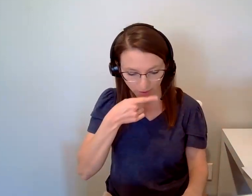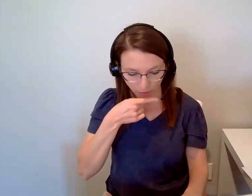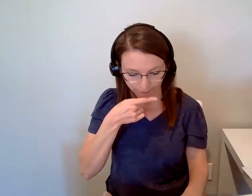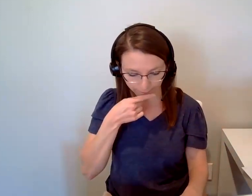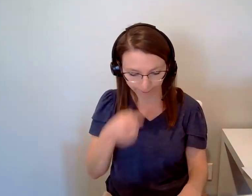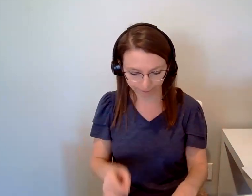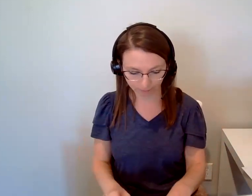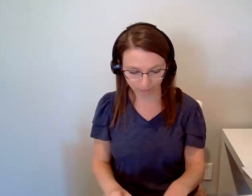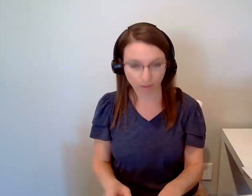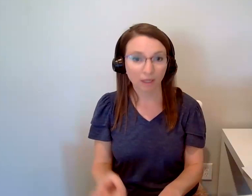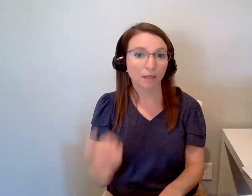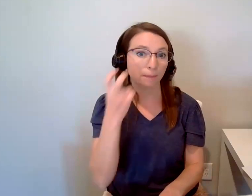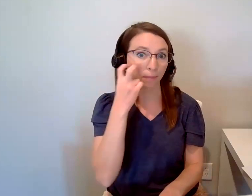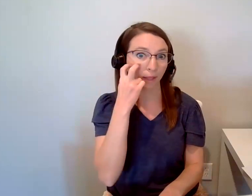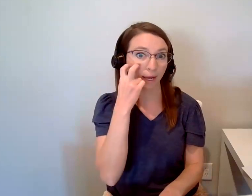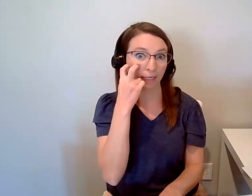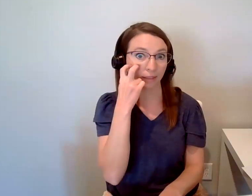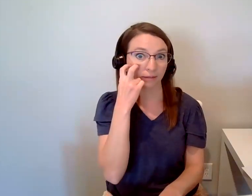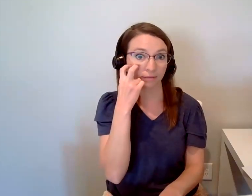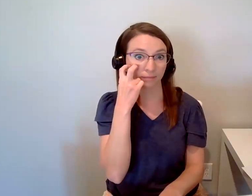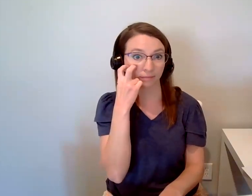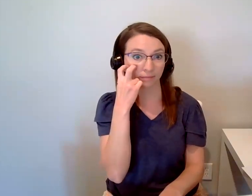Hearing. Blind.